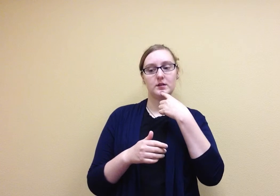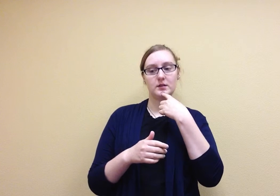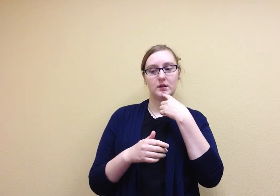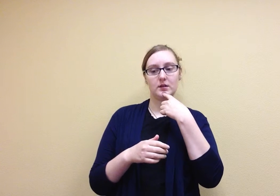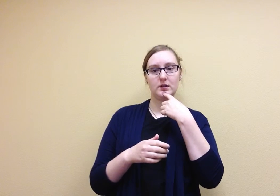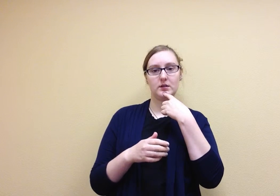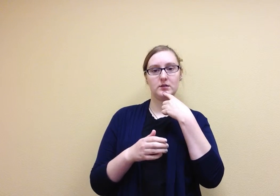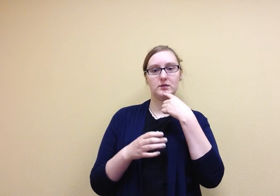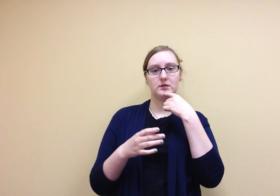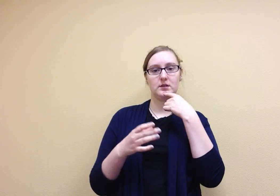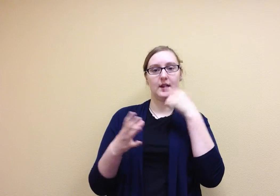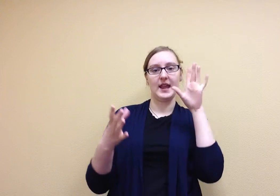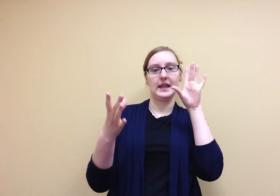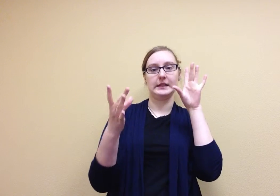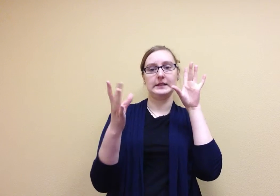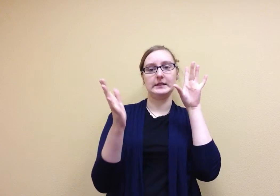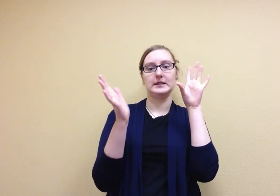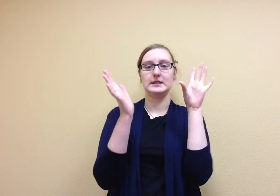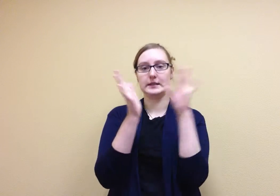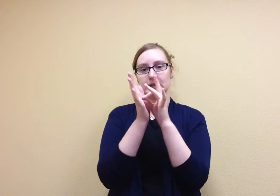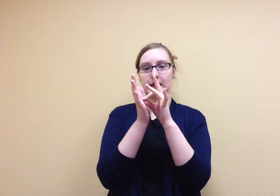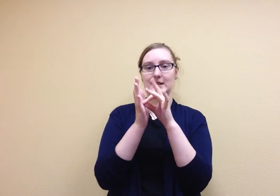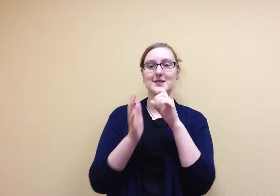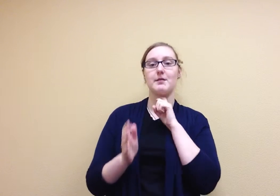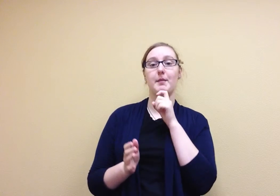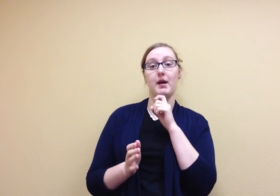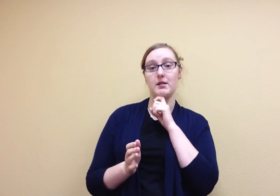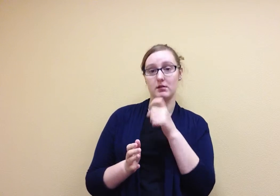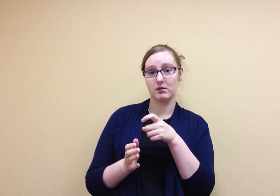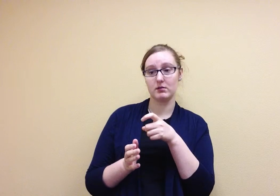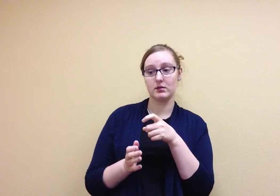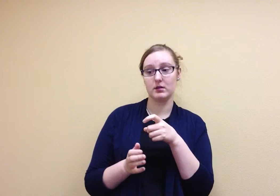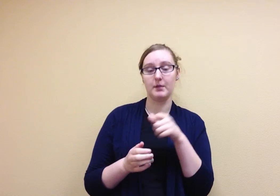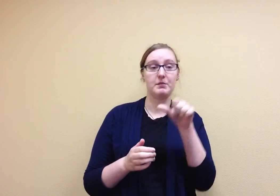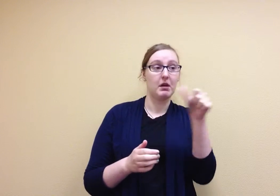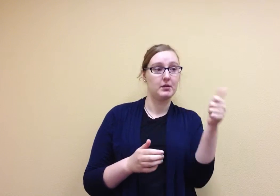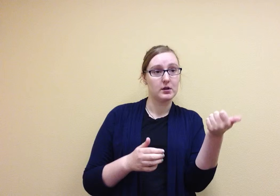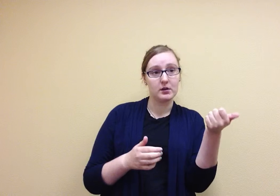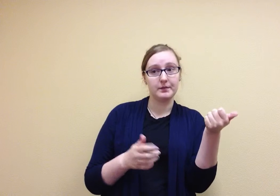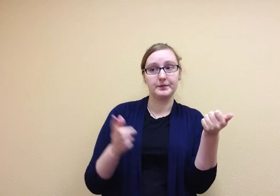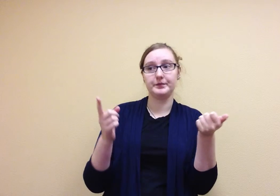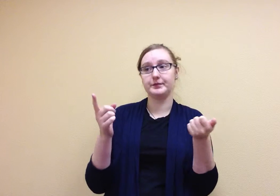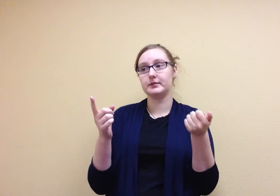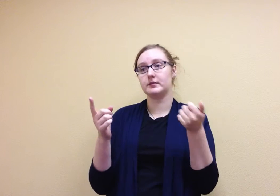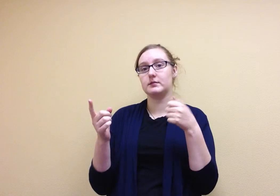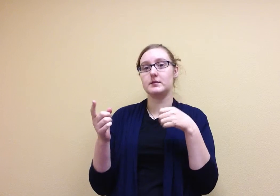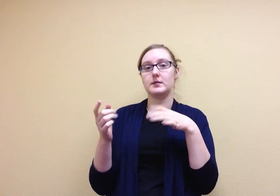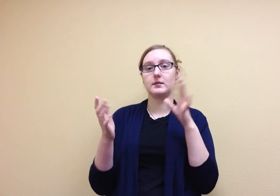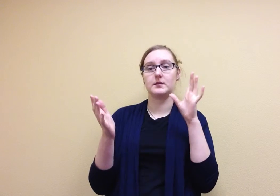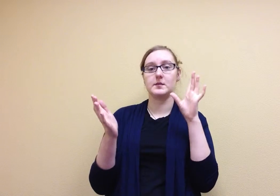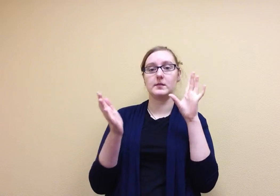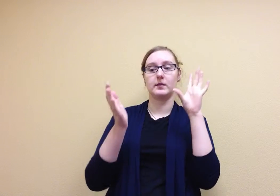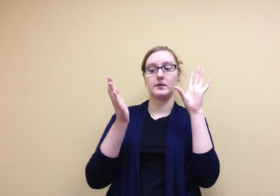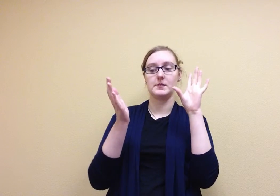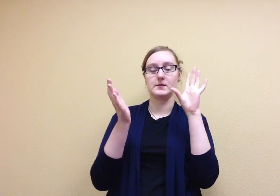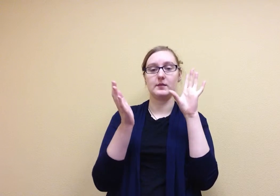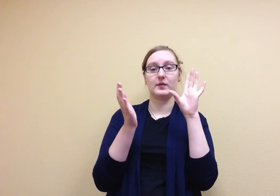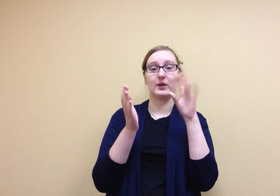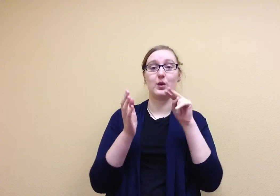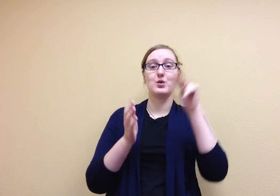It sticks to metal. All right, good. It's going to stick to metal. What else? Tell me something else. Sticks with south. North sticks with south.